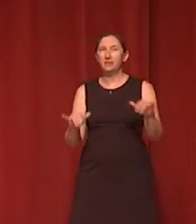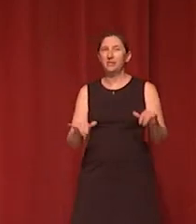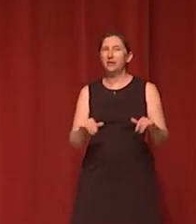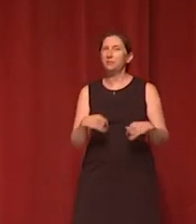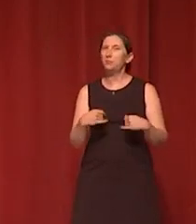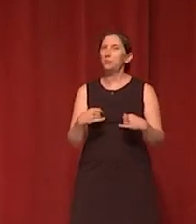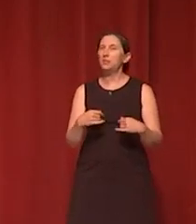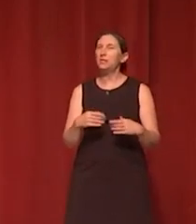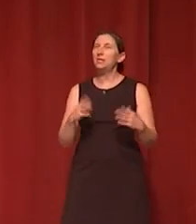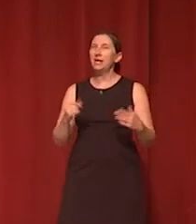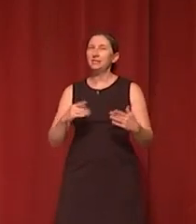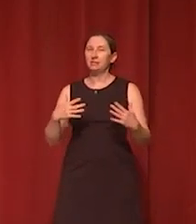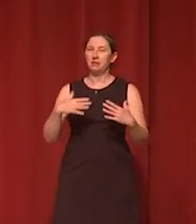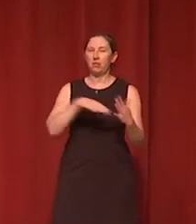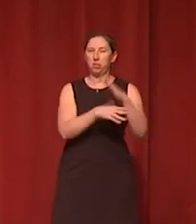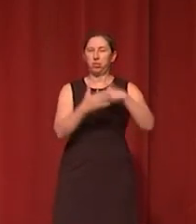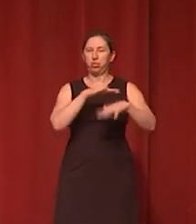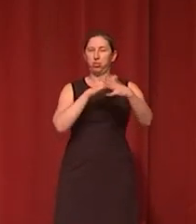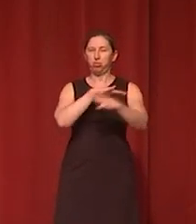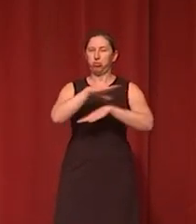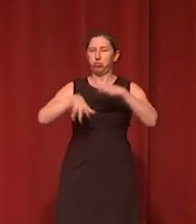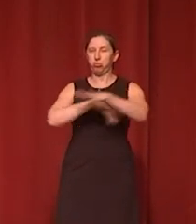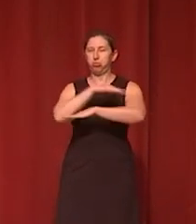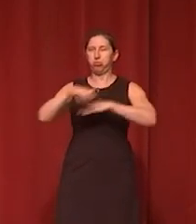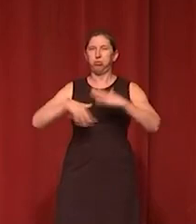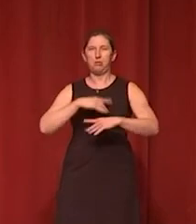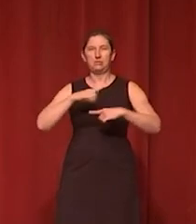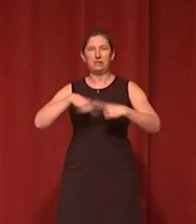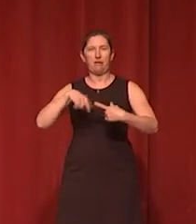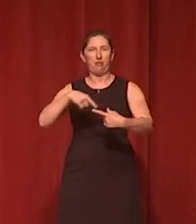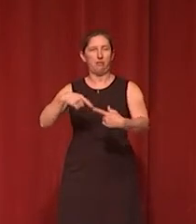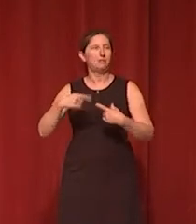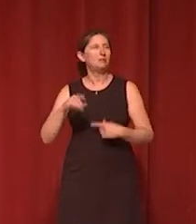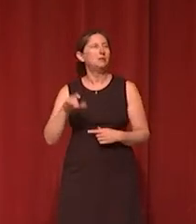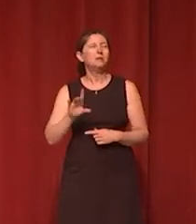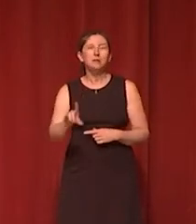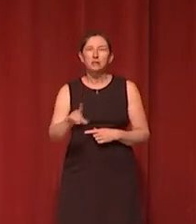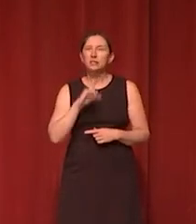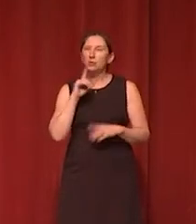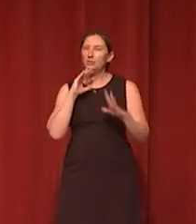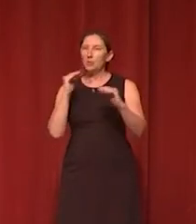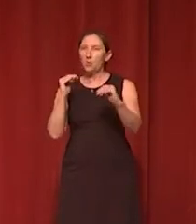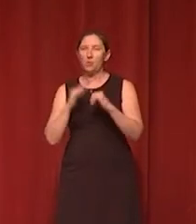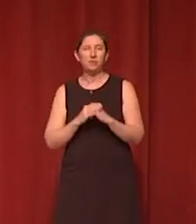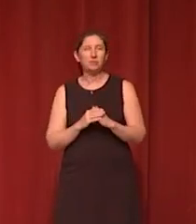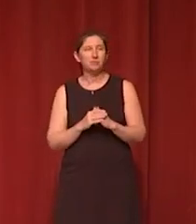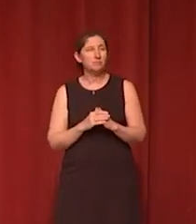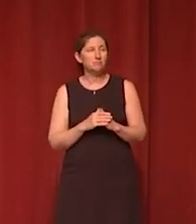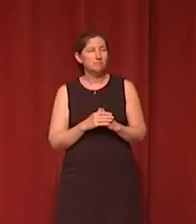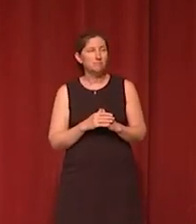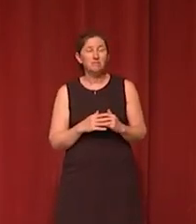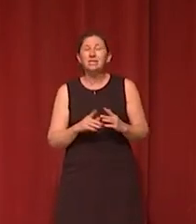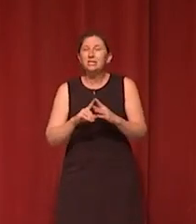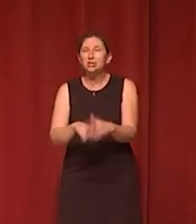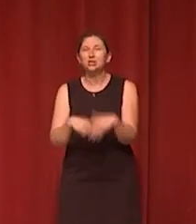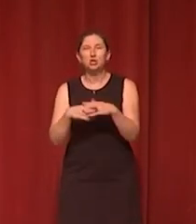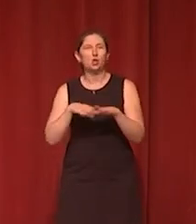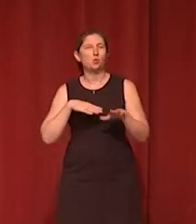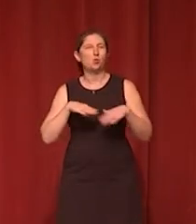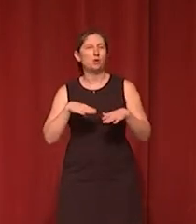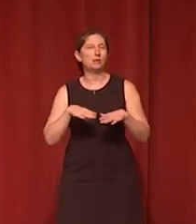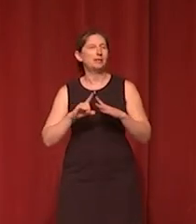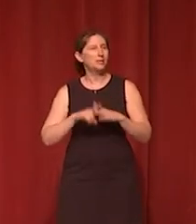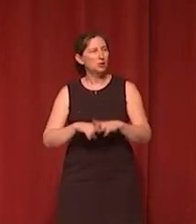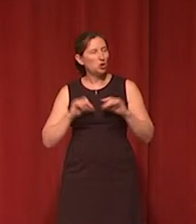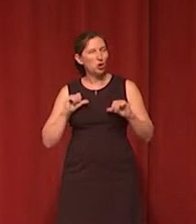though there's this vicious cycle, there's evidence that no matter how late you start, like walking or exercising or addressing those